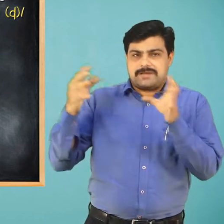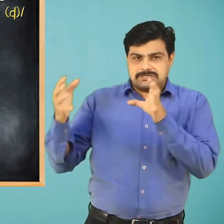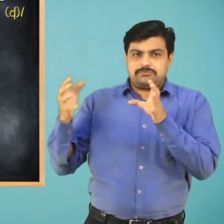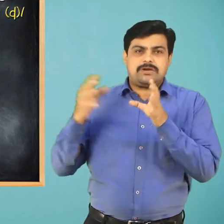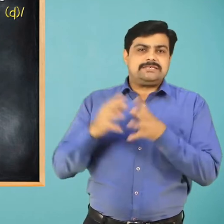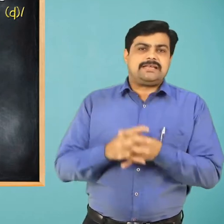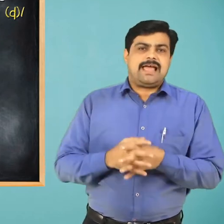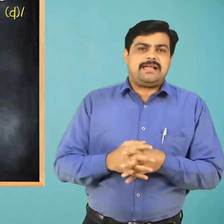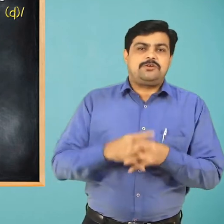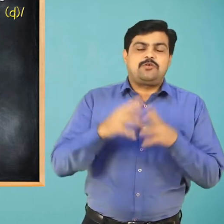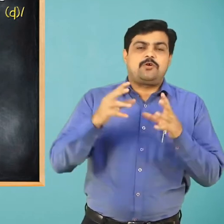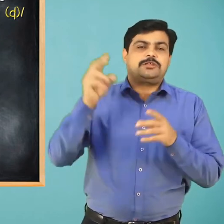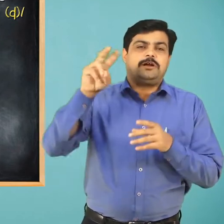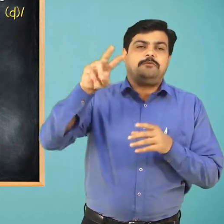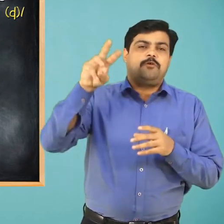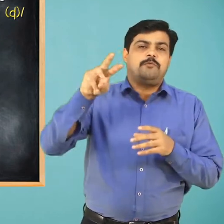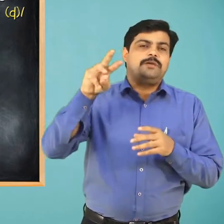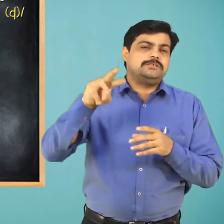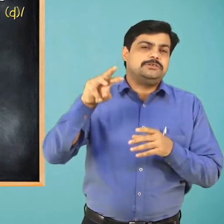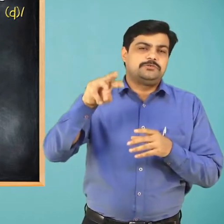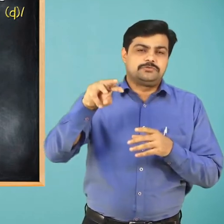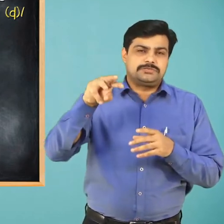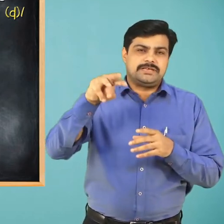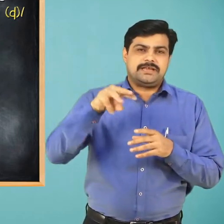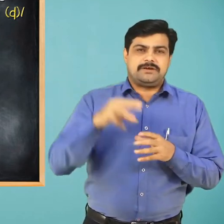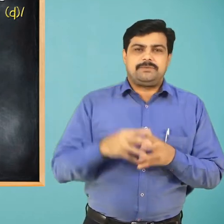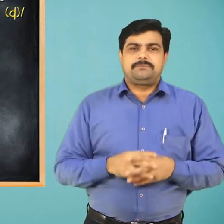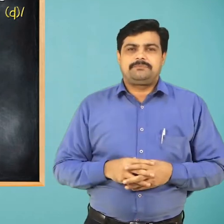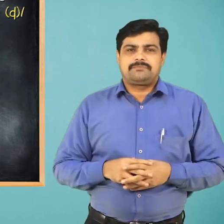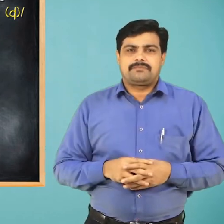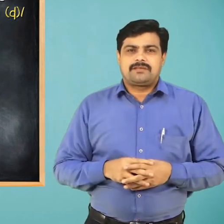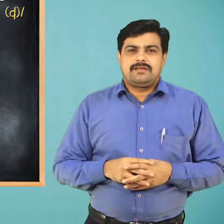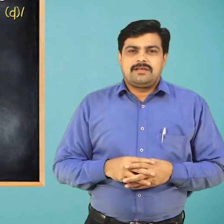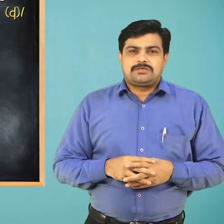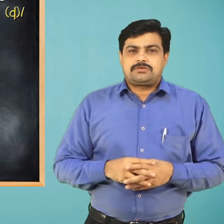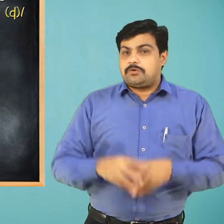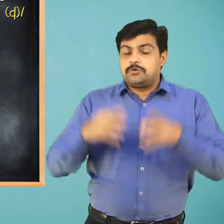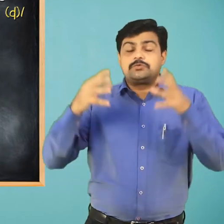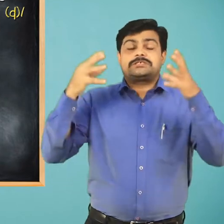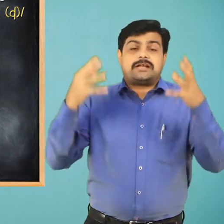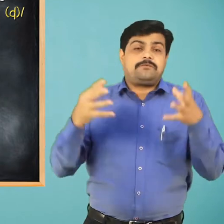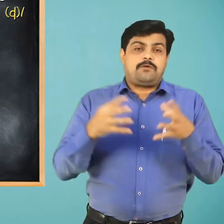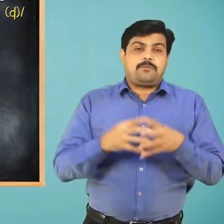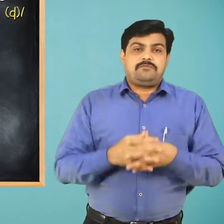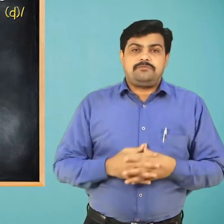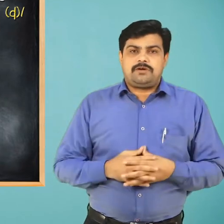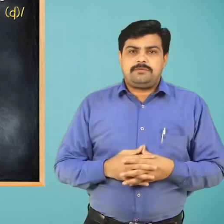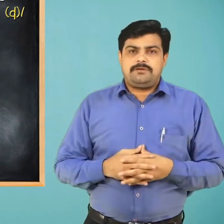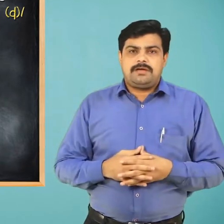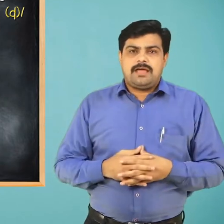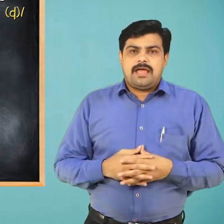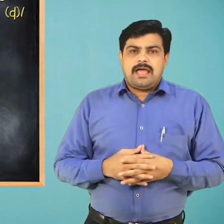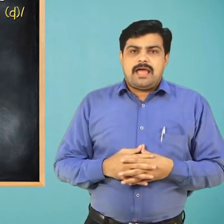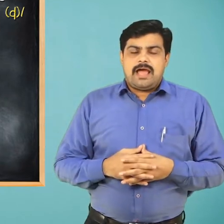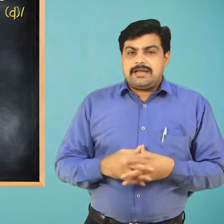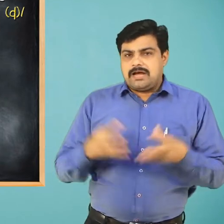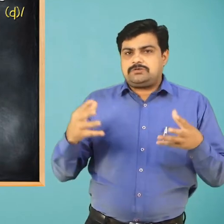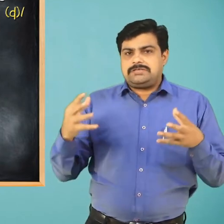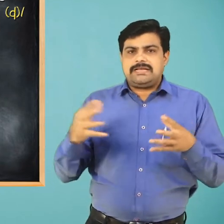passive voice and no third form is used here. So use third form of the verb. And now see